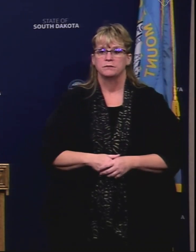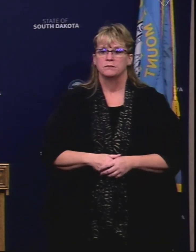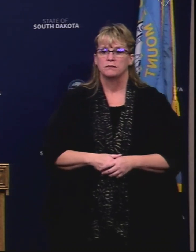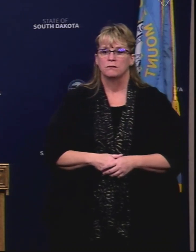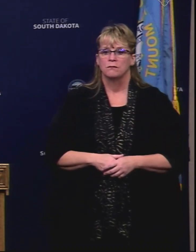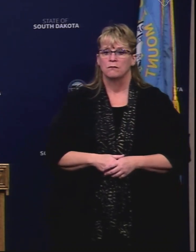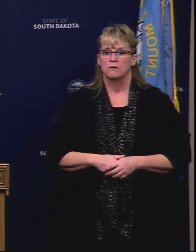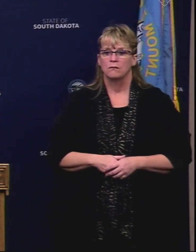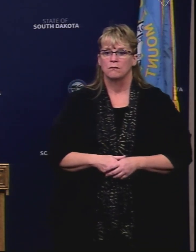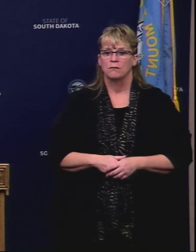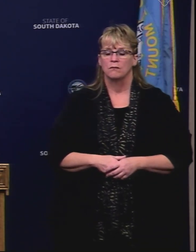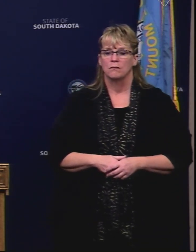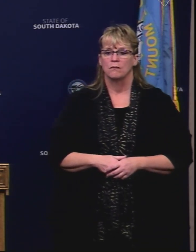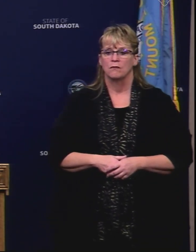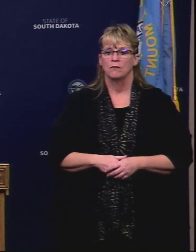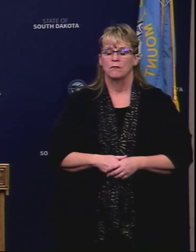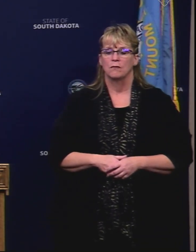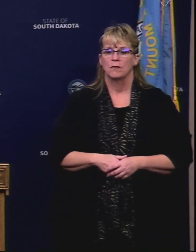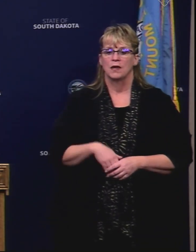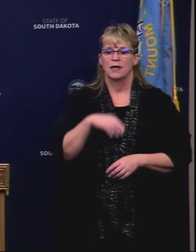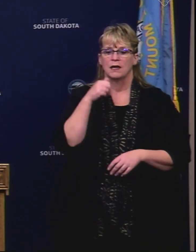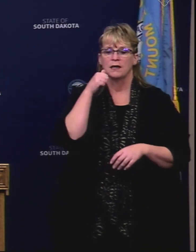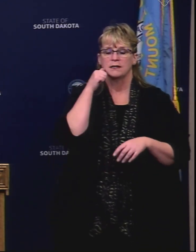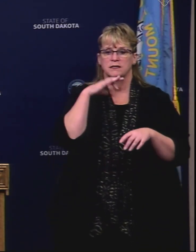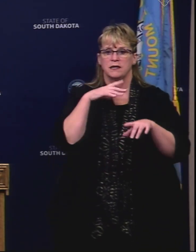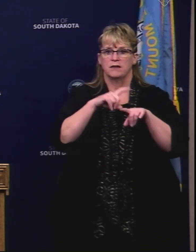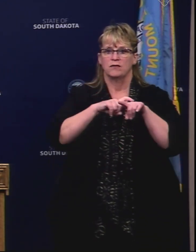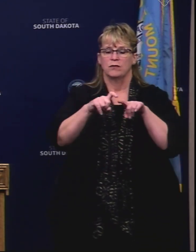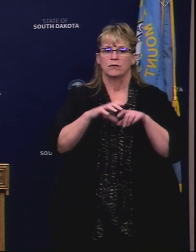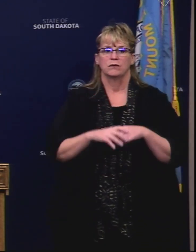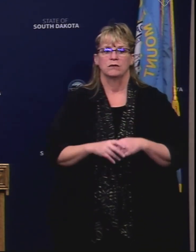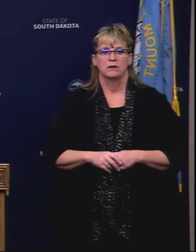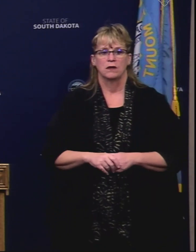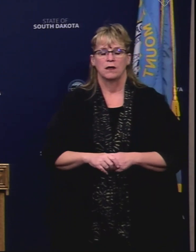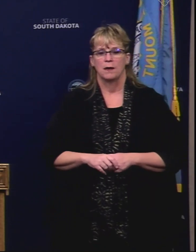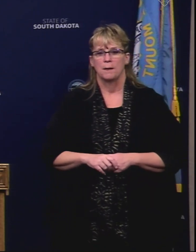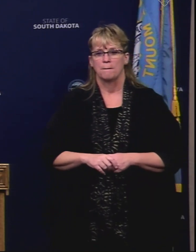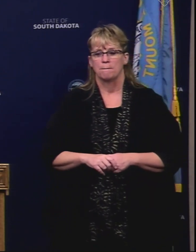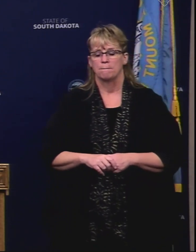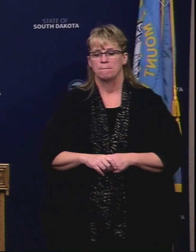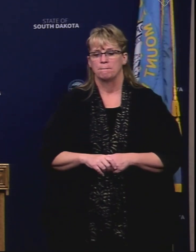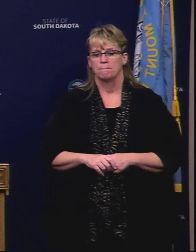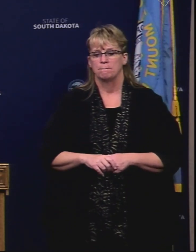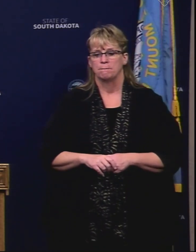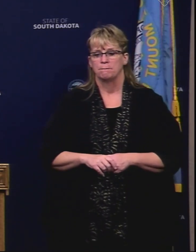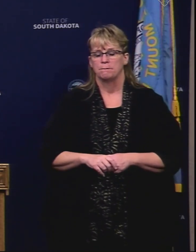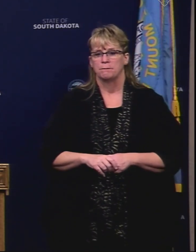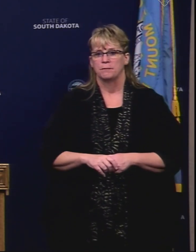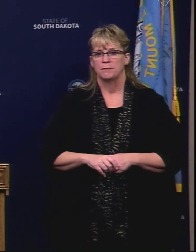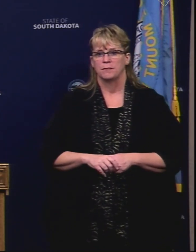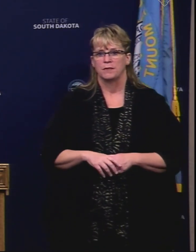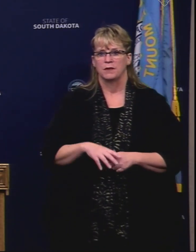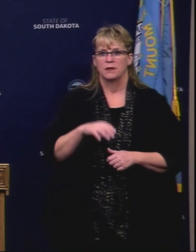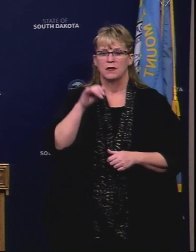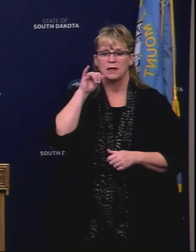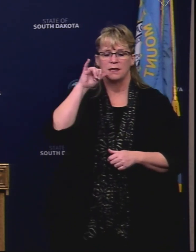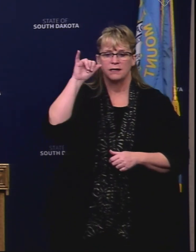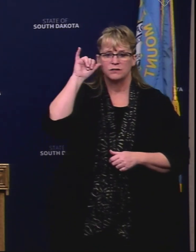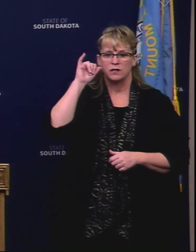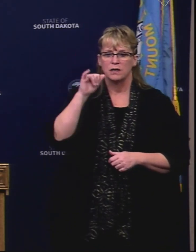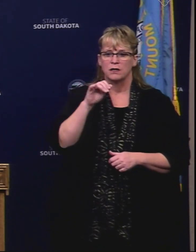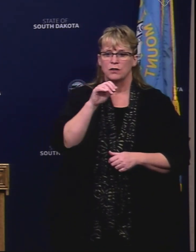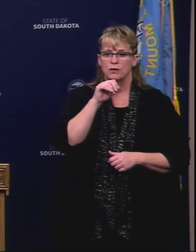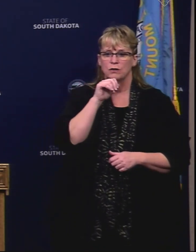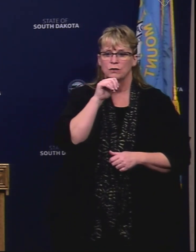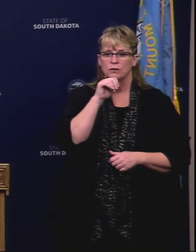Governor Reyes from Killen. Yes, go ahead. Yes, you mentioned yesterday that there may not be a need for a